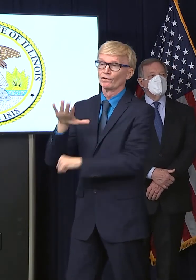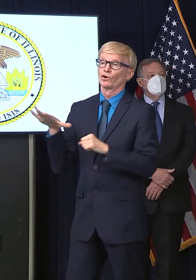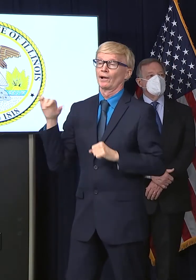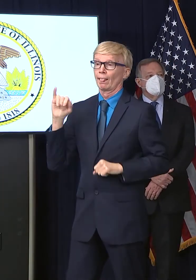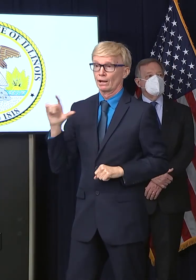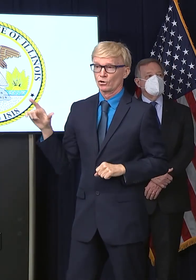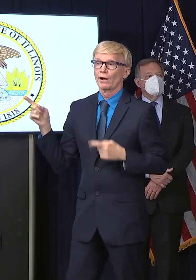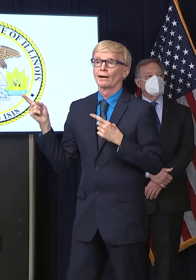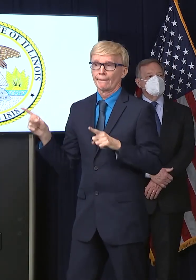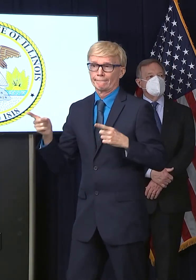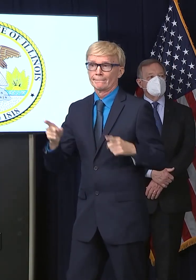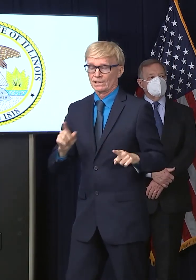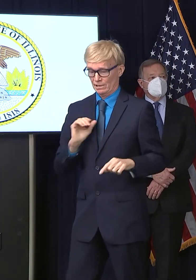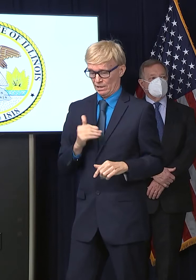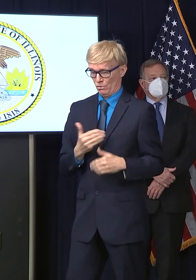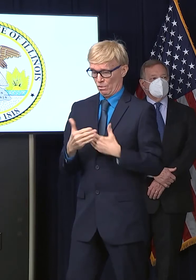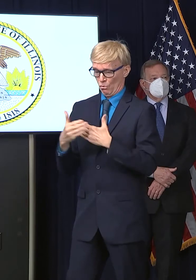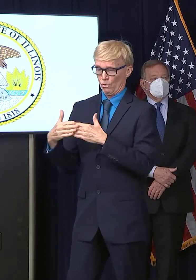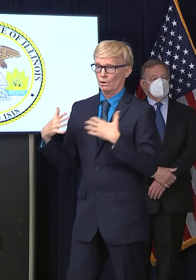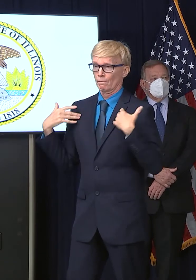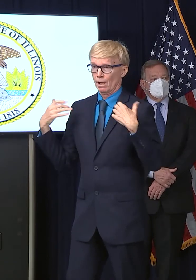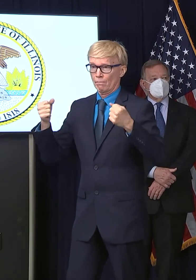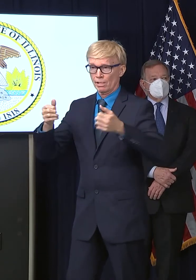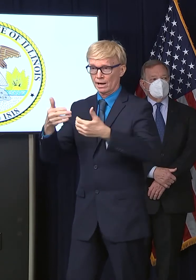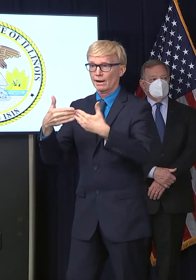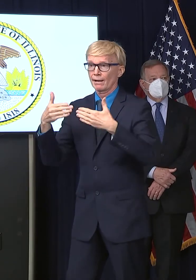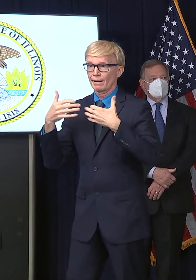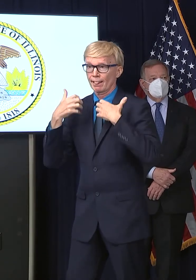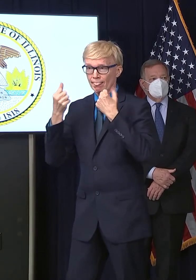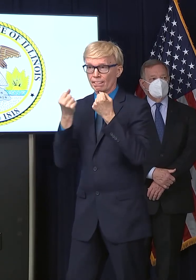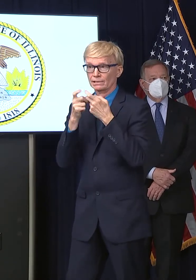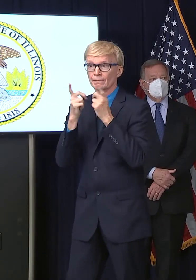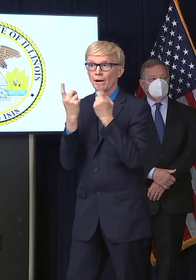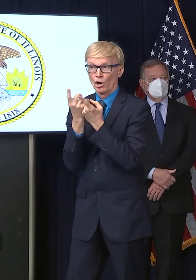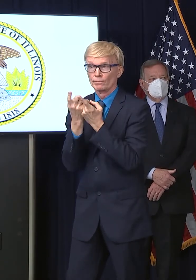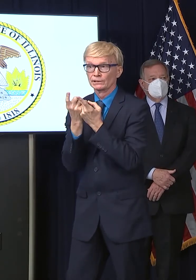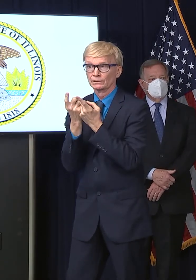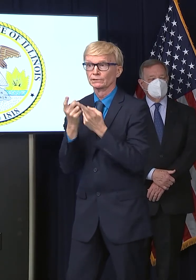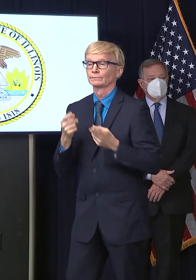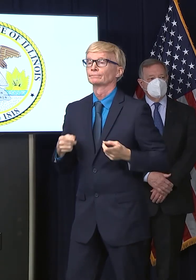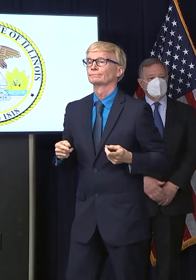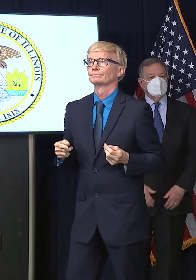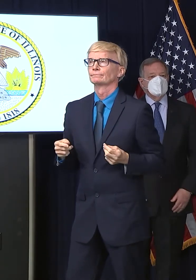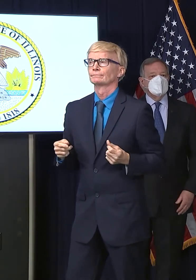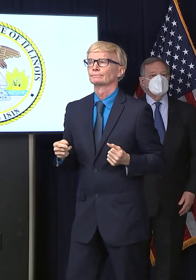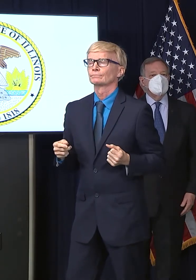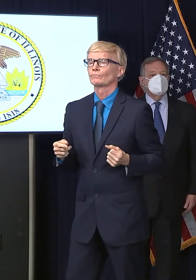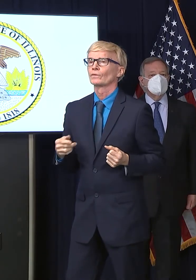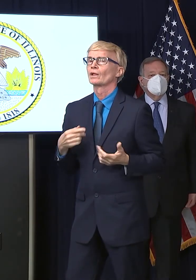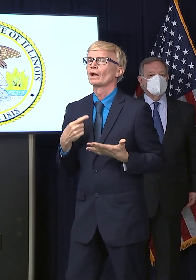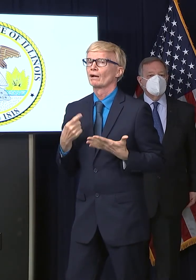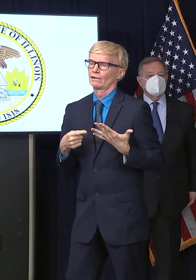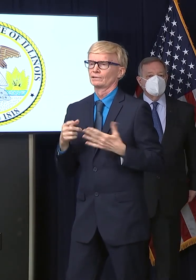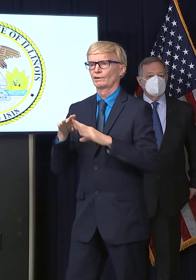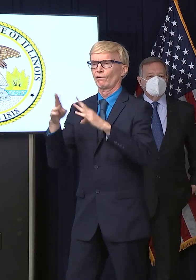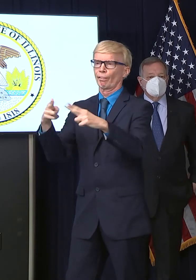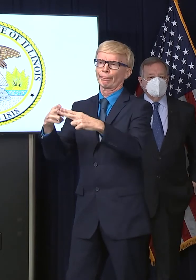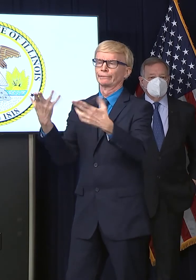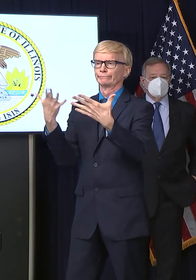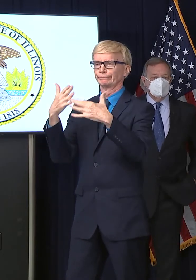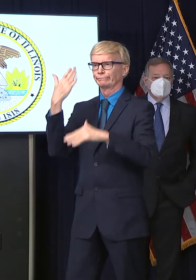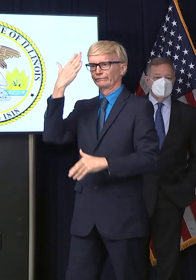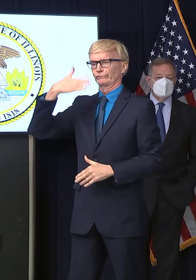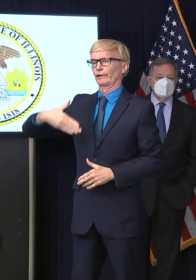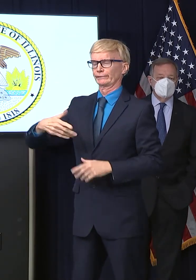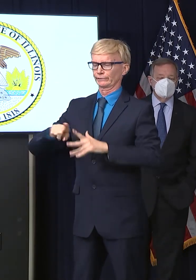Illinois. Our local public health departments have done a great job. Here, we're going to have a system that's been the front end of which the city